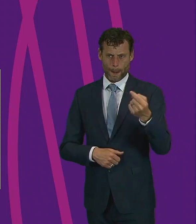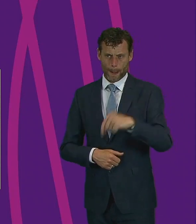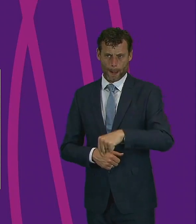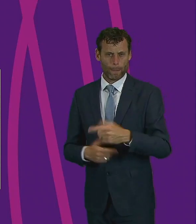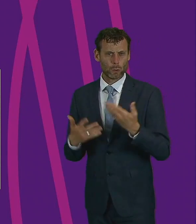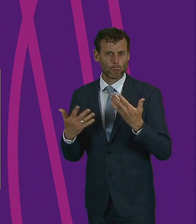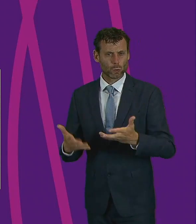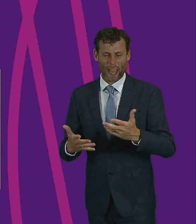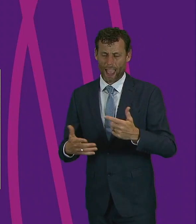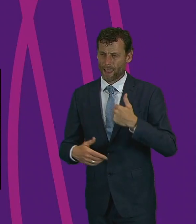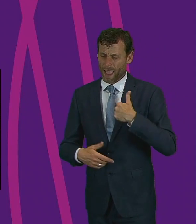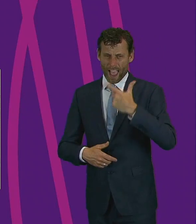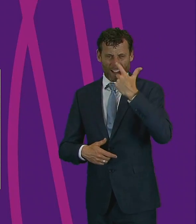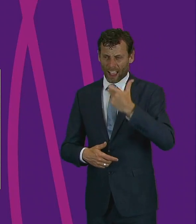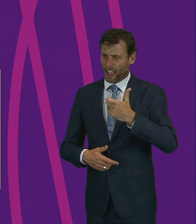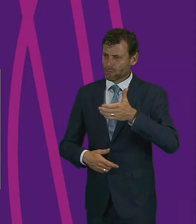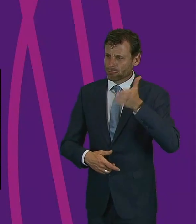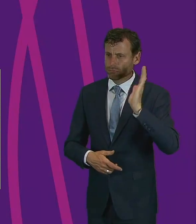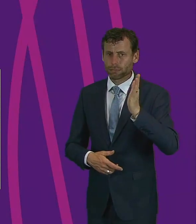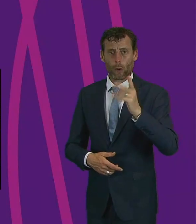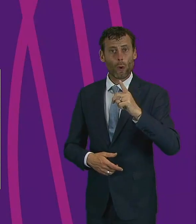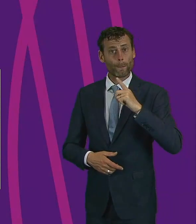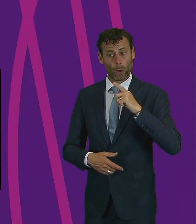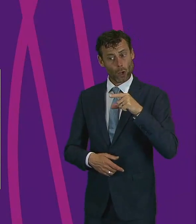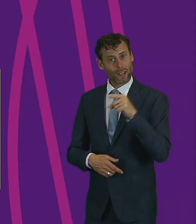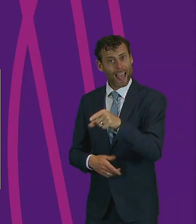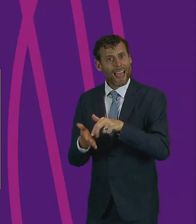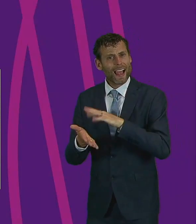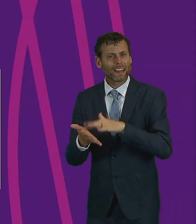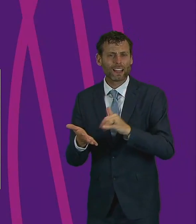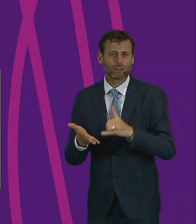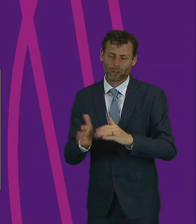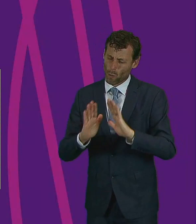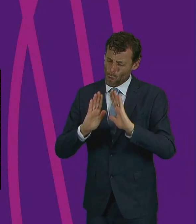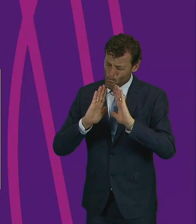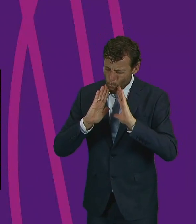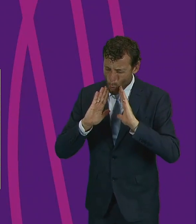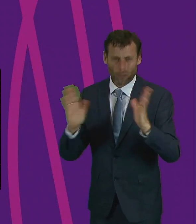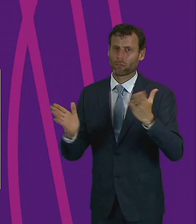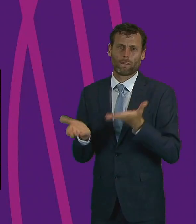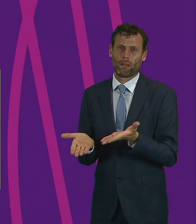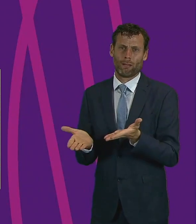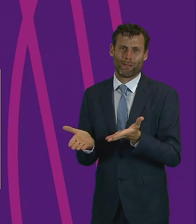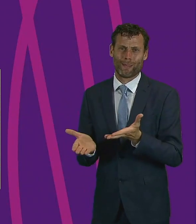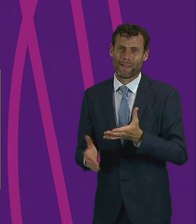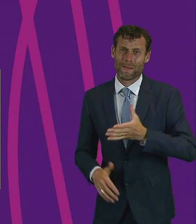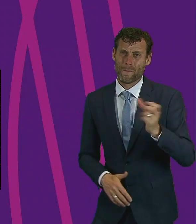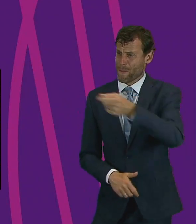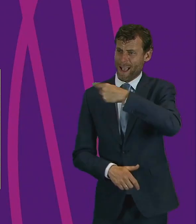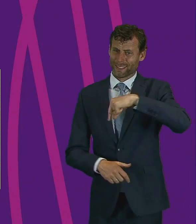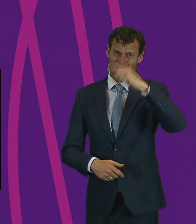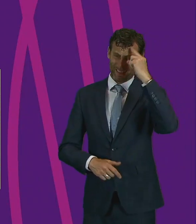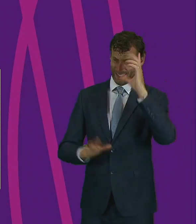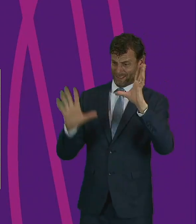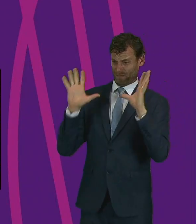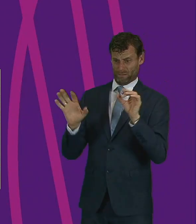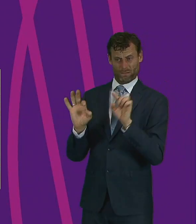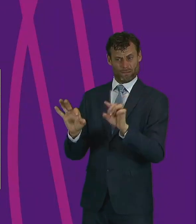first and foremost our NHS is truly a wonderful thing and must be top of our priority list during